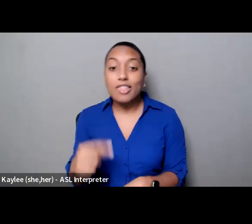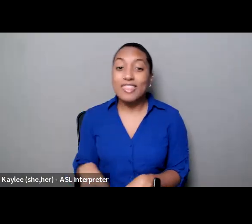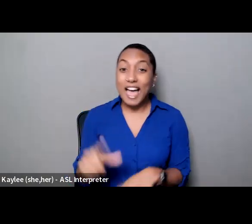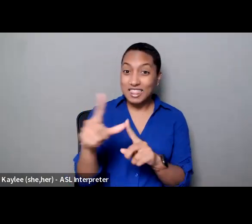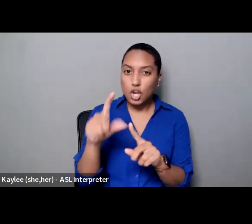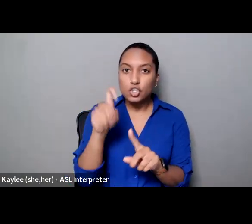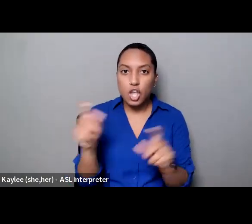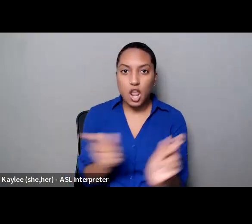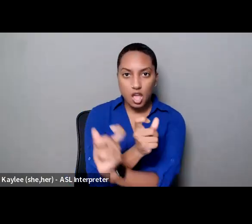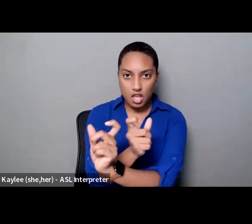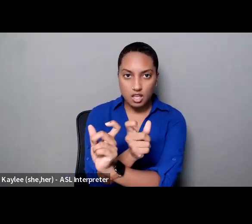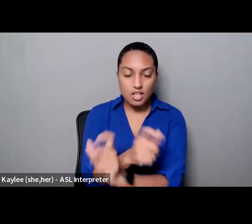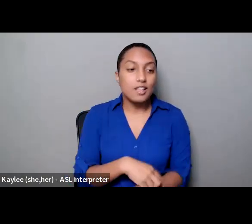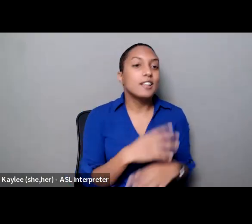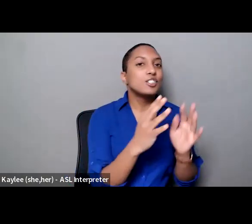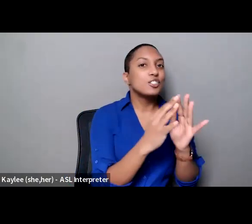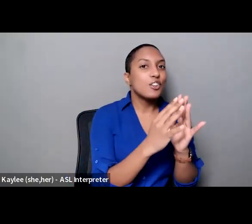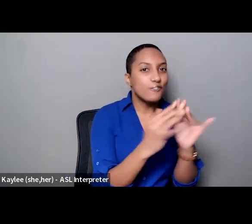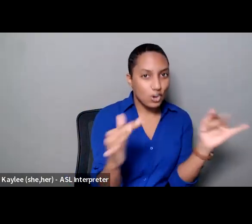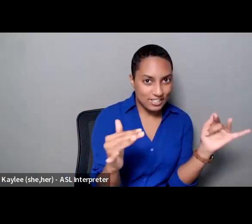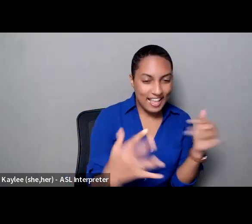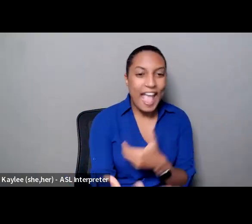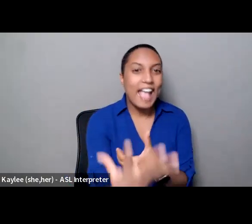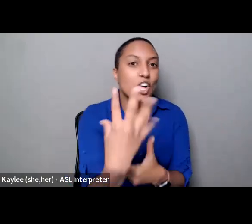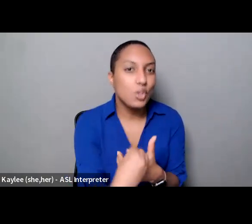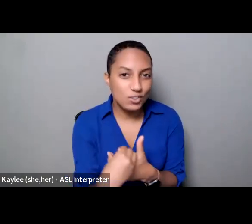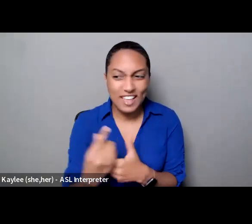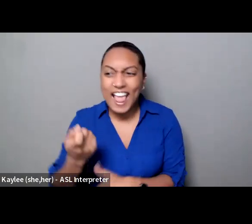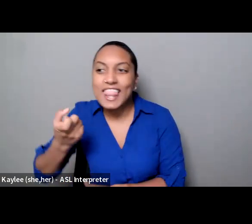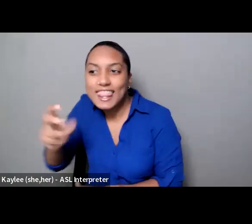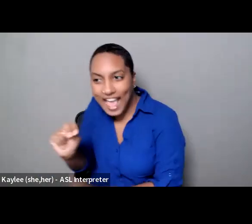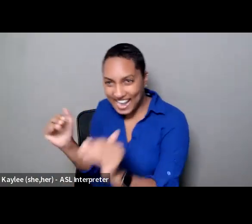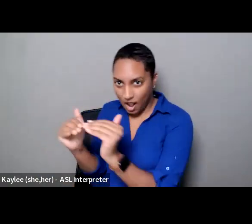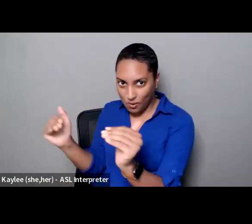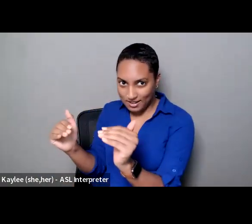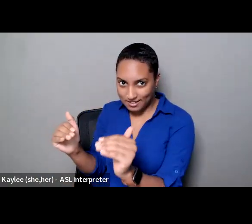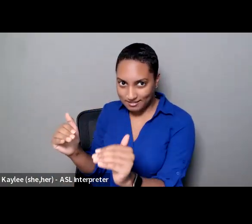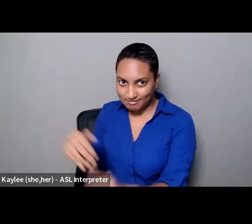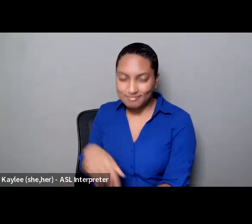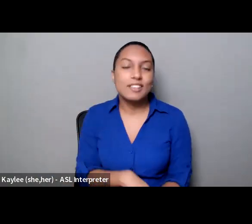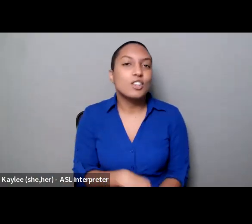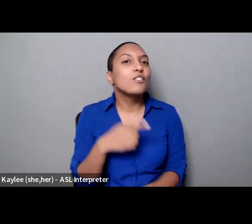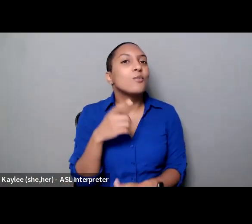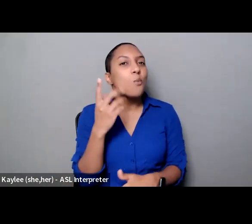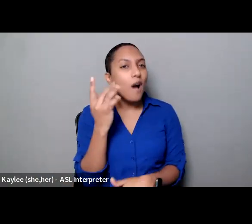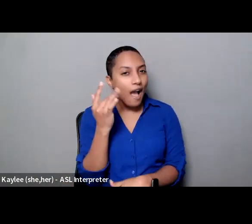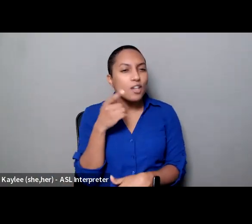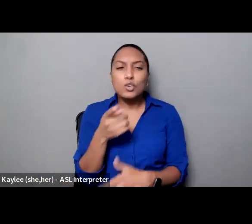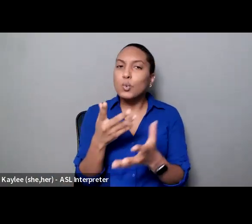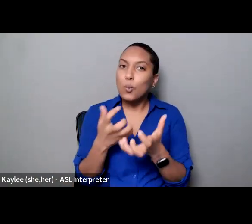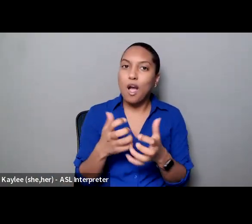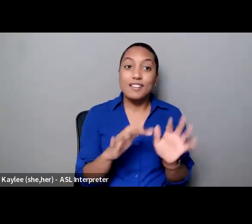and then equity. And I say that because you want to start with bringing diversity and representation